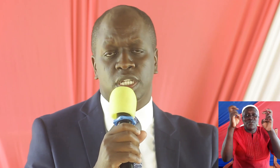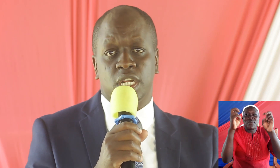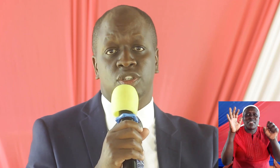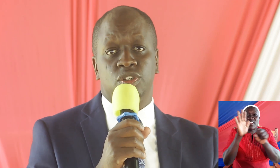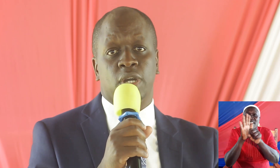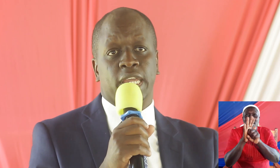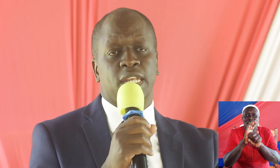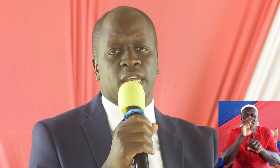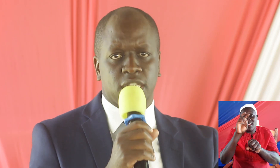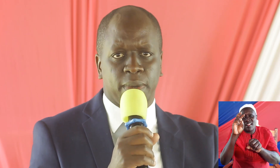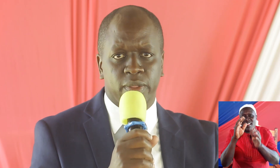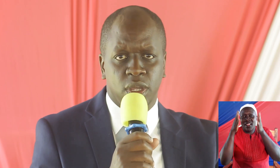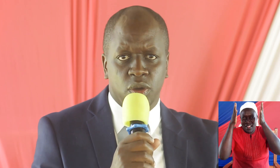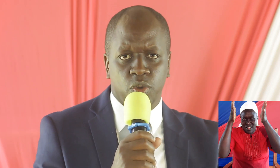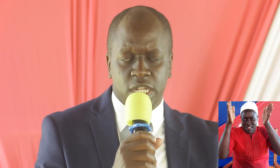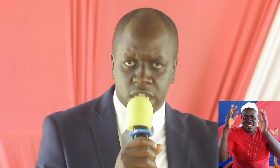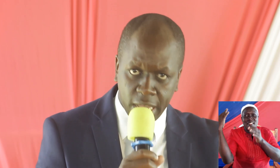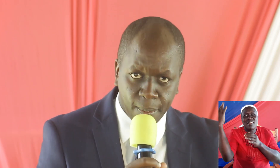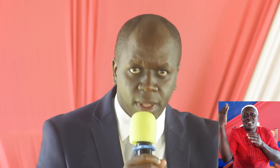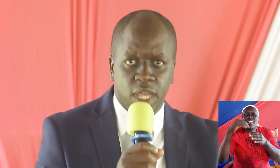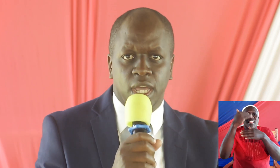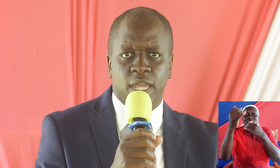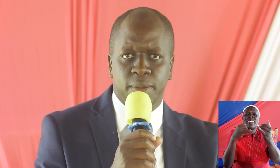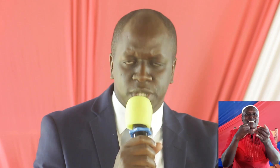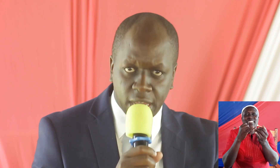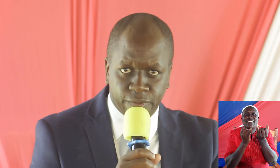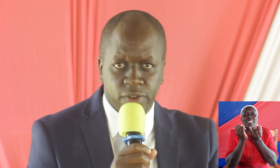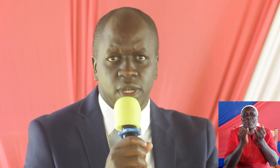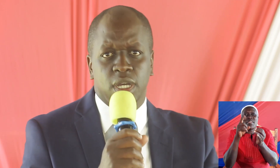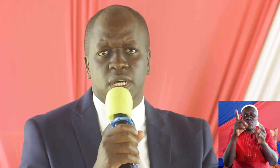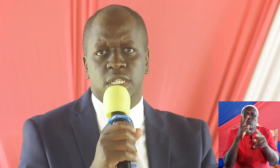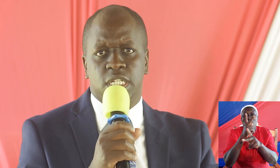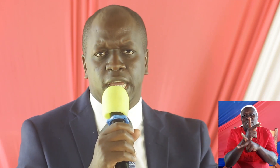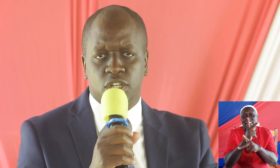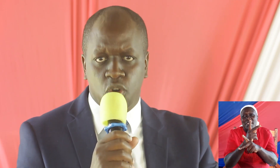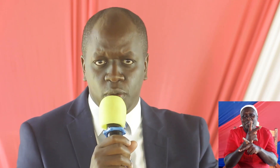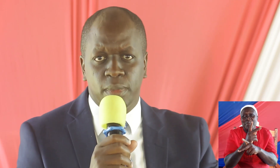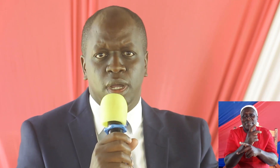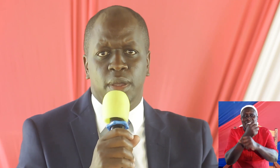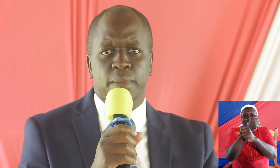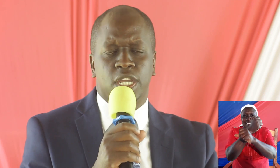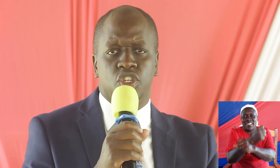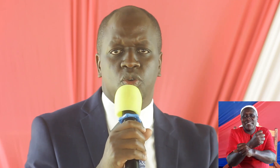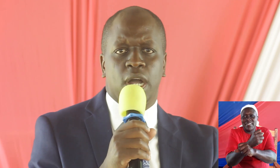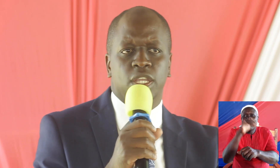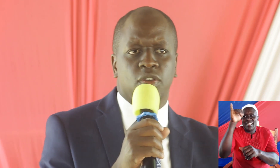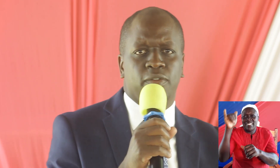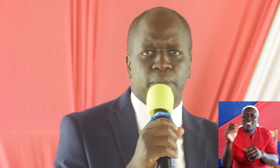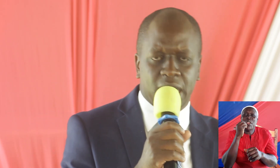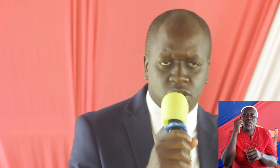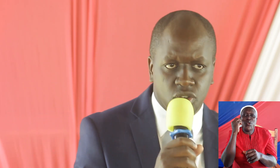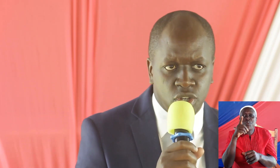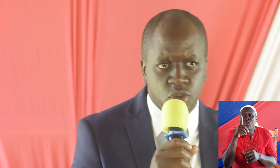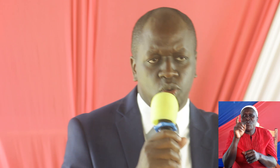to ministering to you again next Sabbath. We are saying, keep safe, stay at home, make sure you